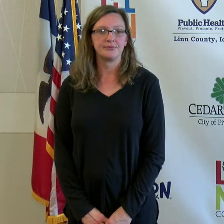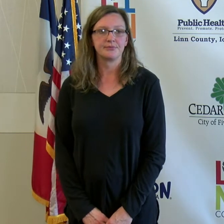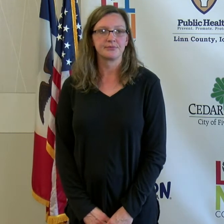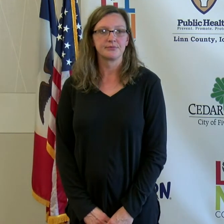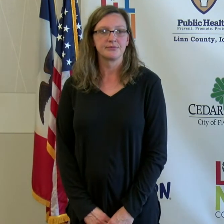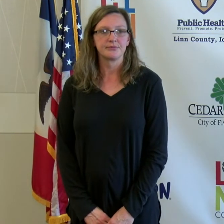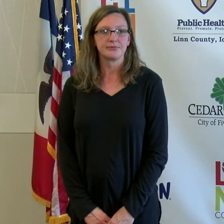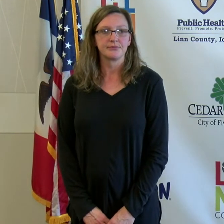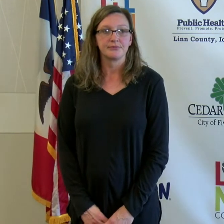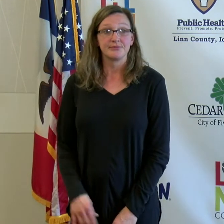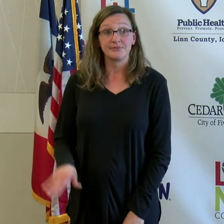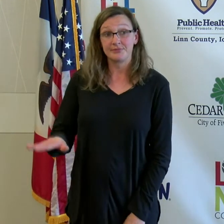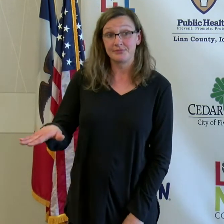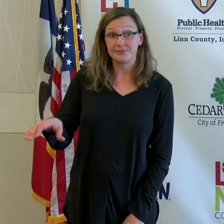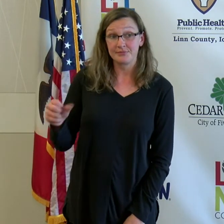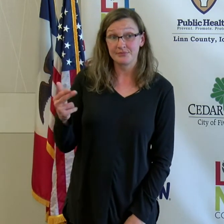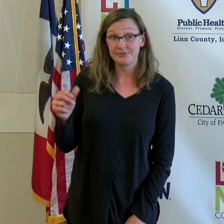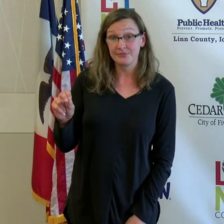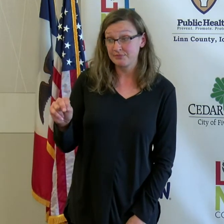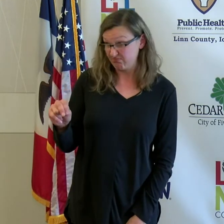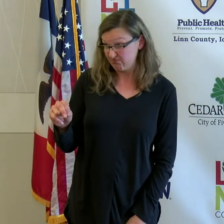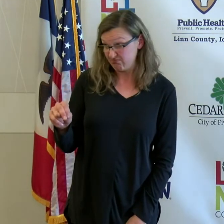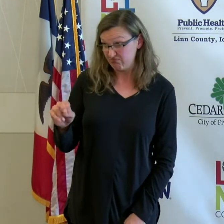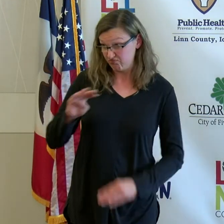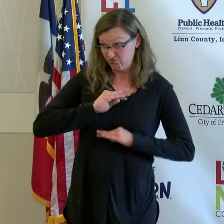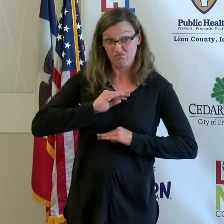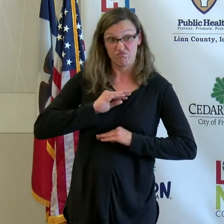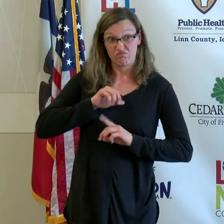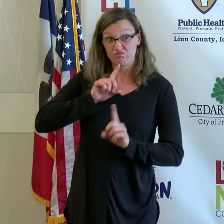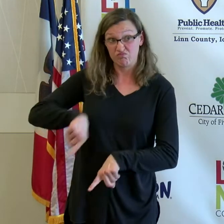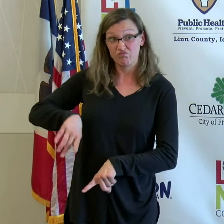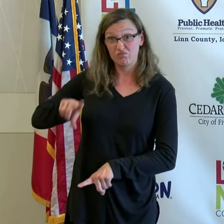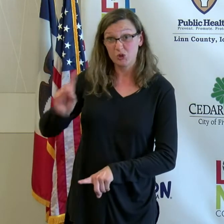Shannon, does that conclude your questions?